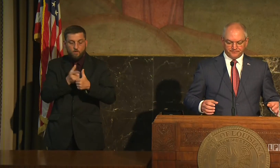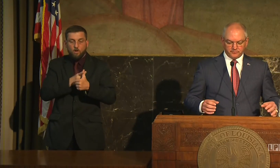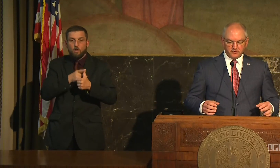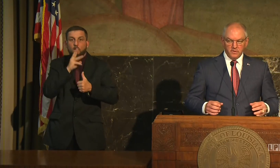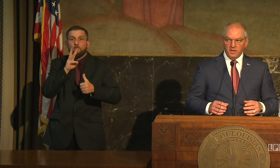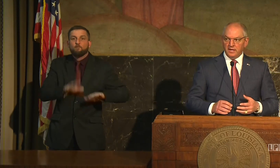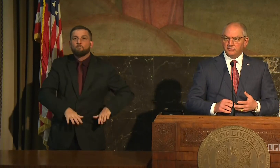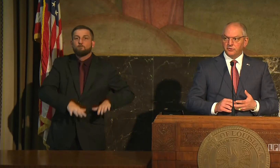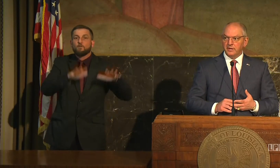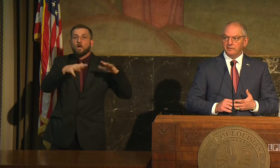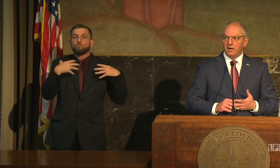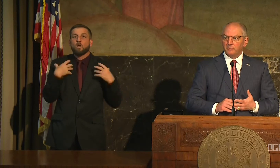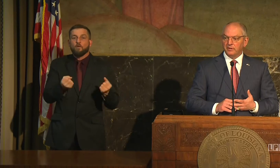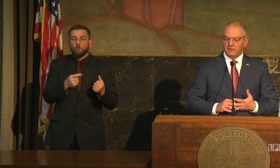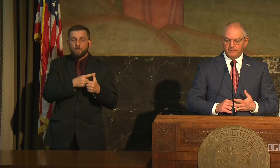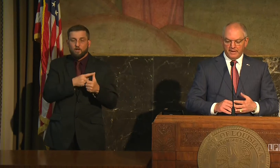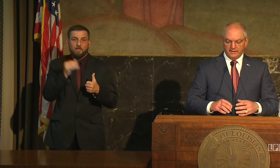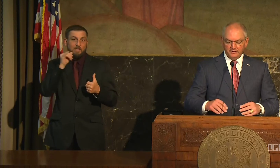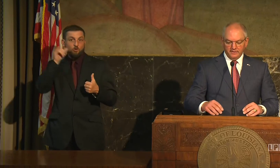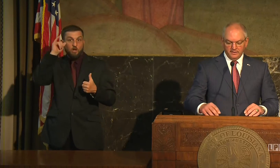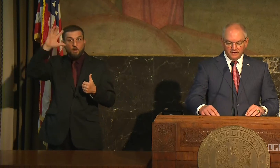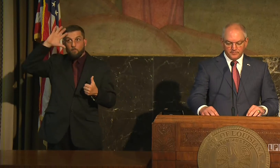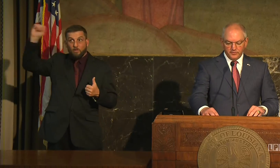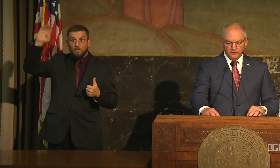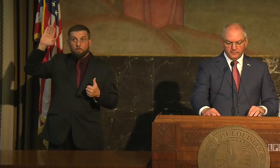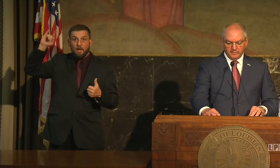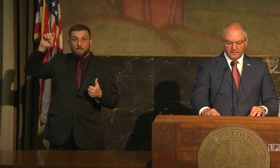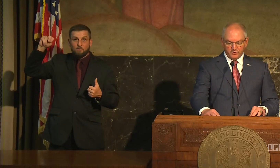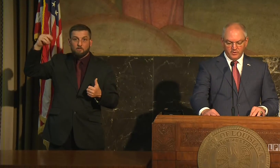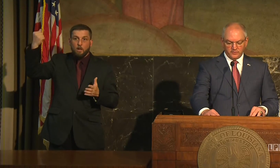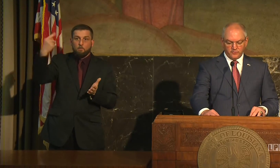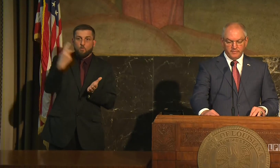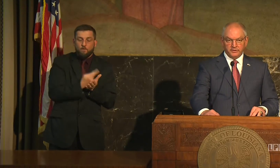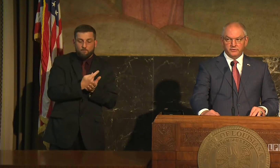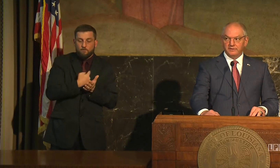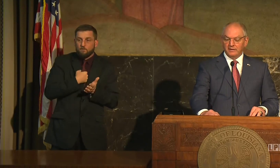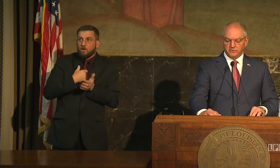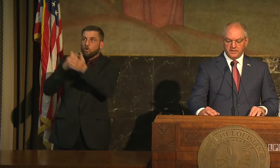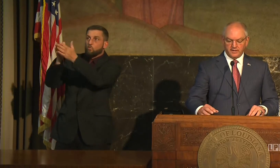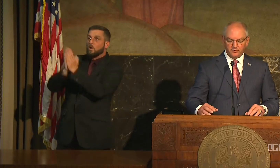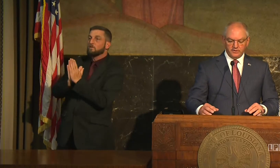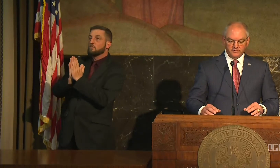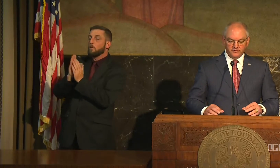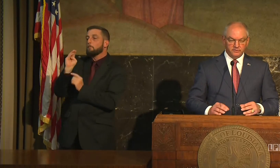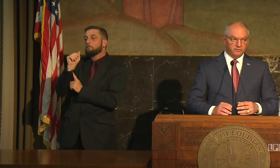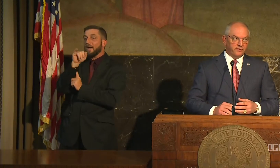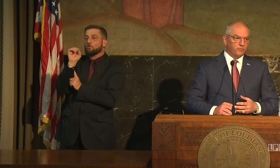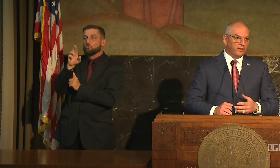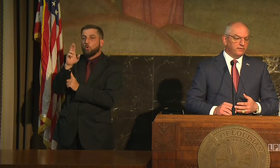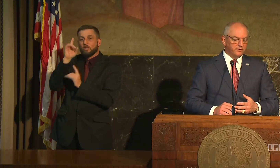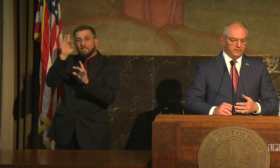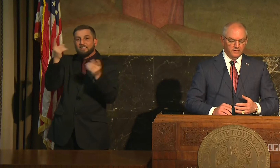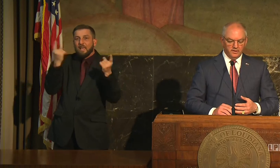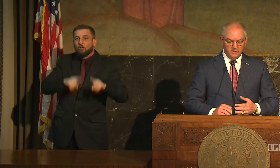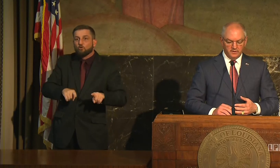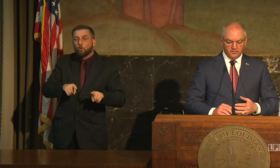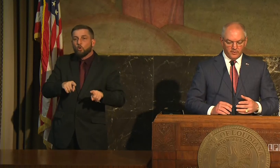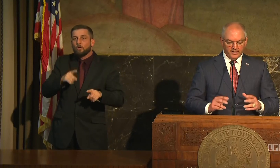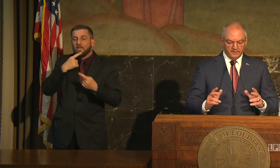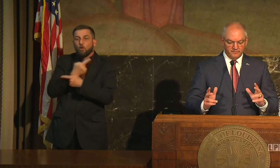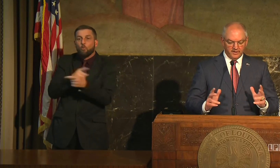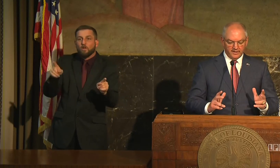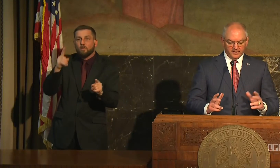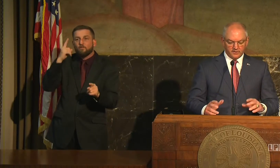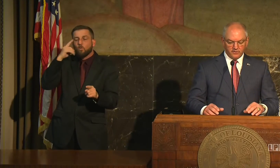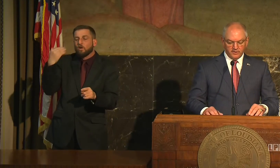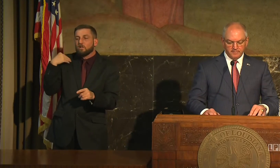recovery. Yesterday, President Biden approved my request for a major disaster declaration for the severe weather, the